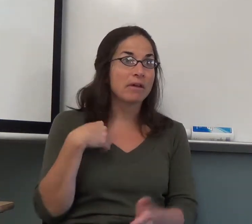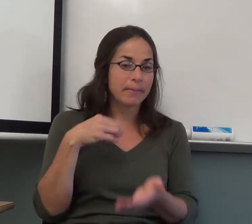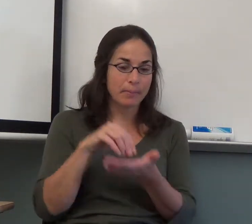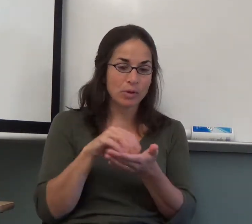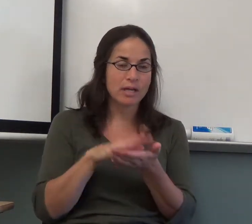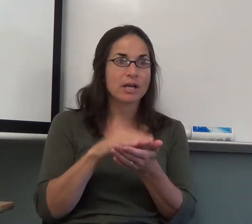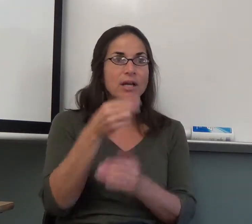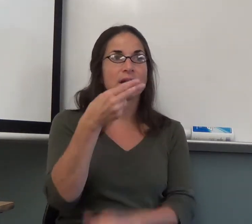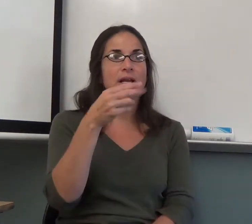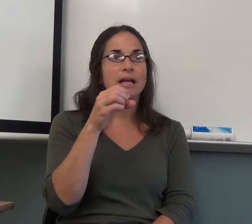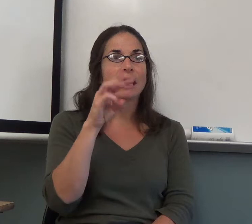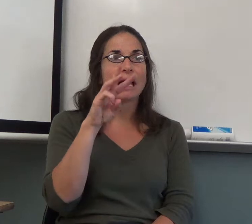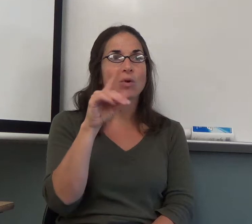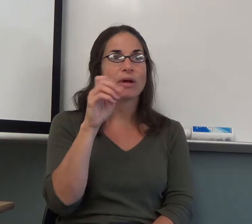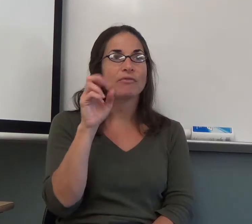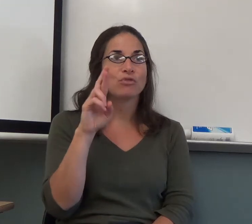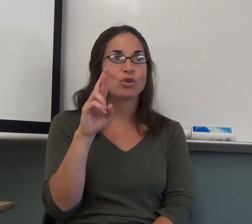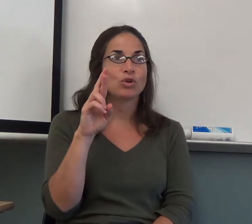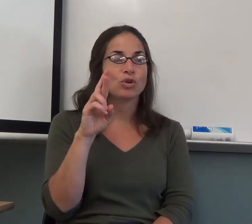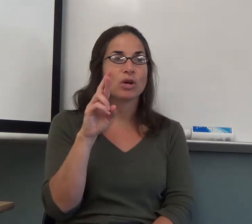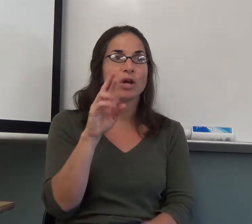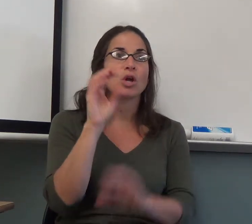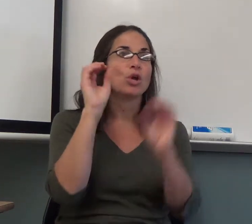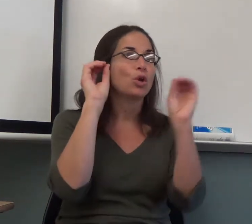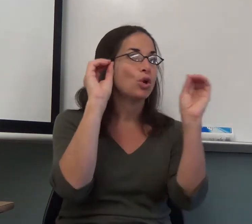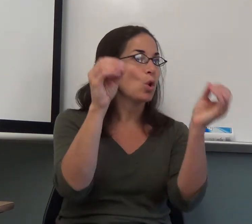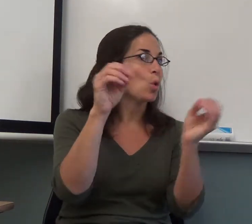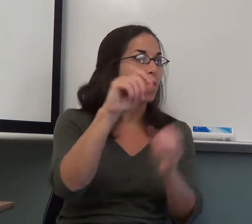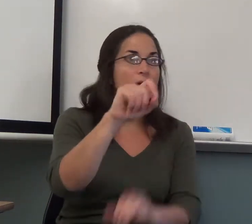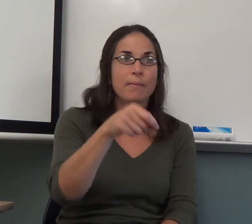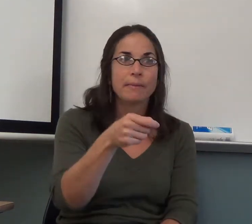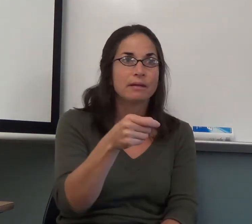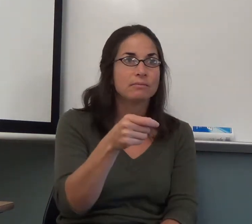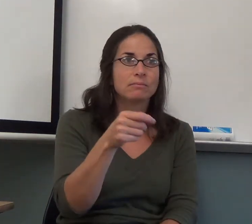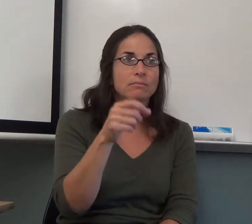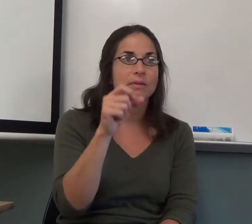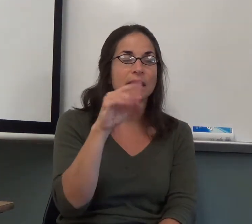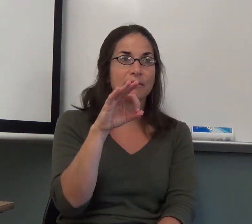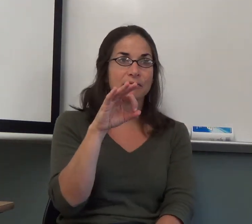No comma. And no comma. That's right. No comma when a conjunction's in the middle of the sentence.